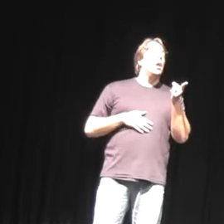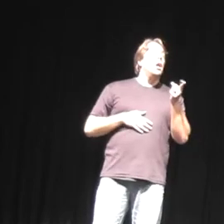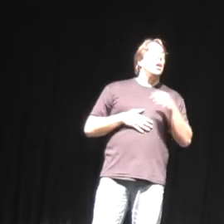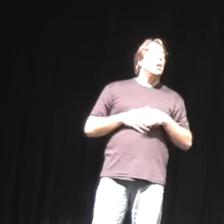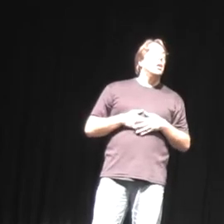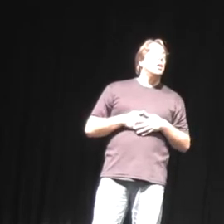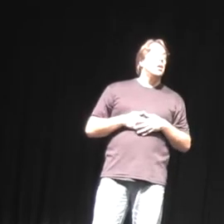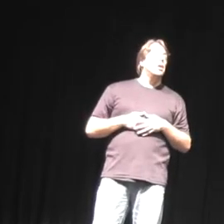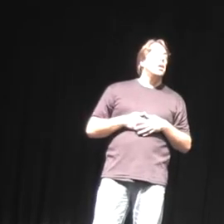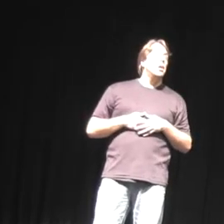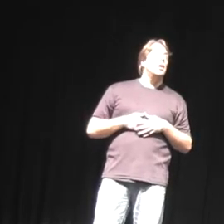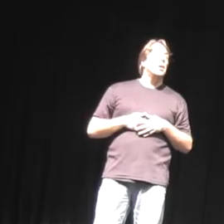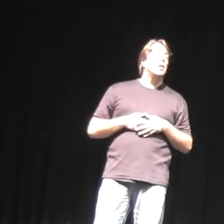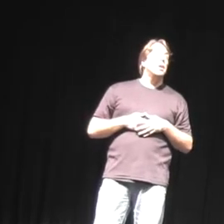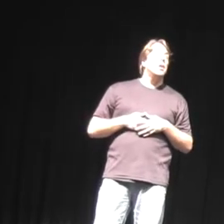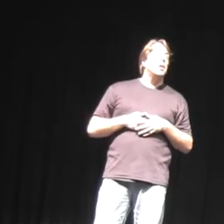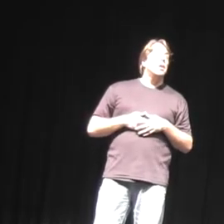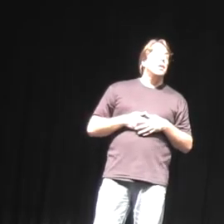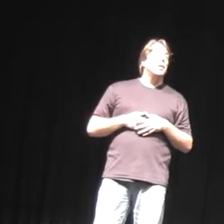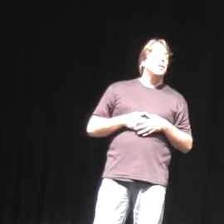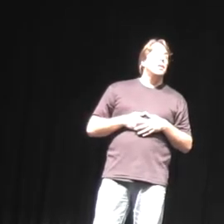like,